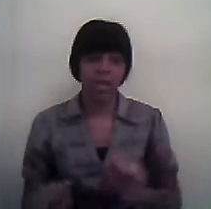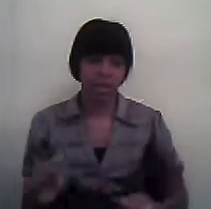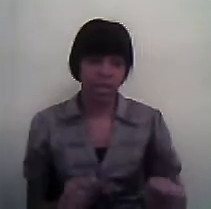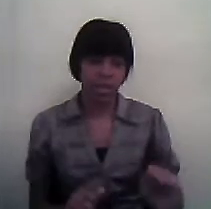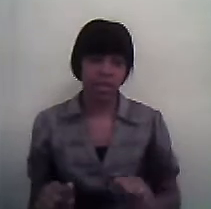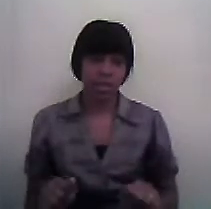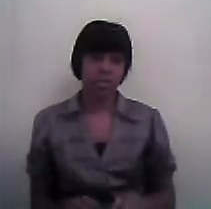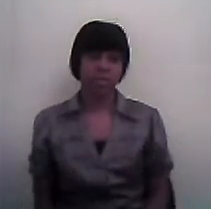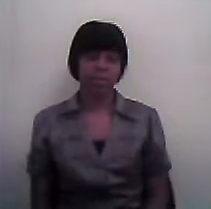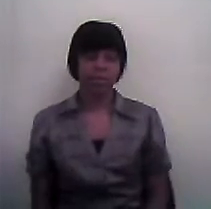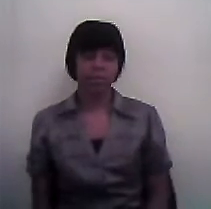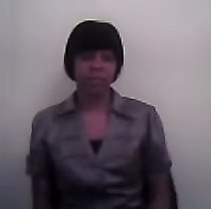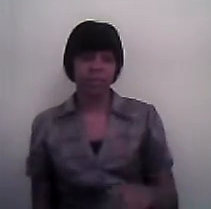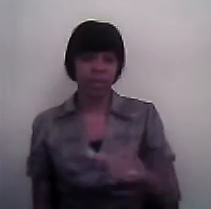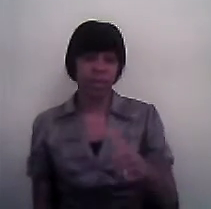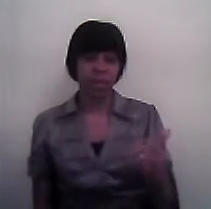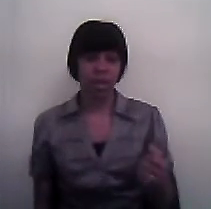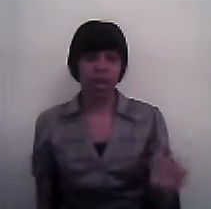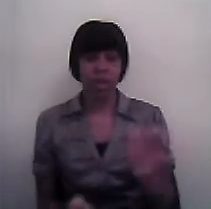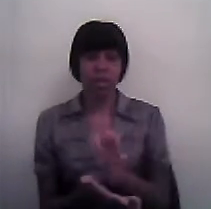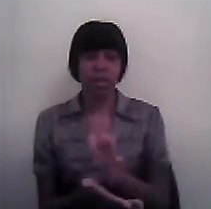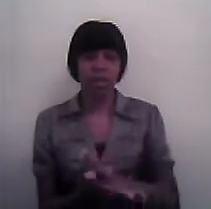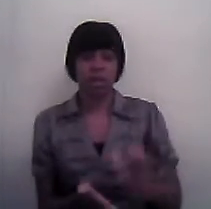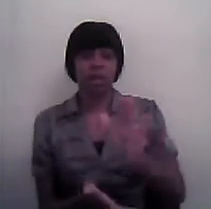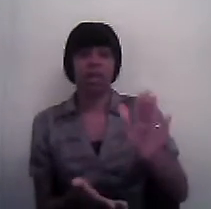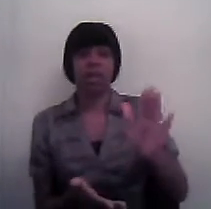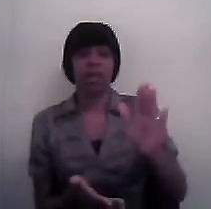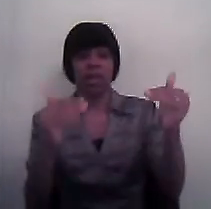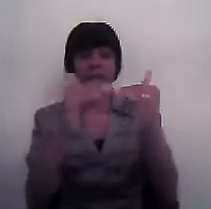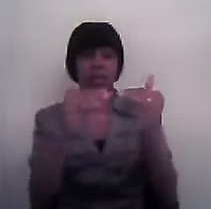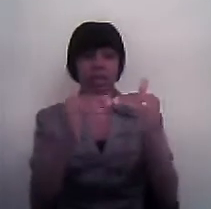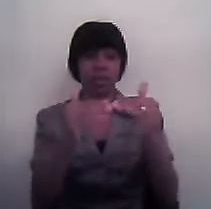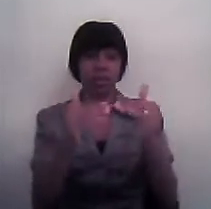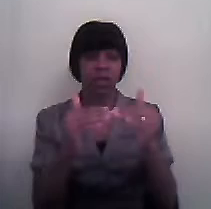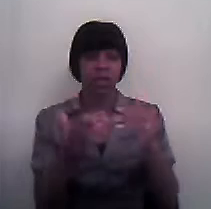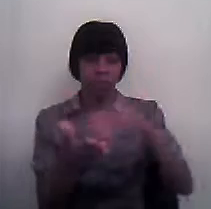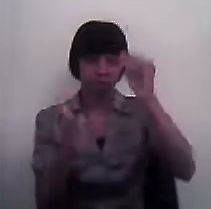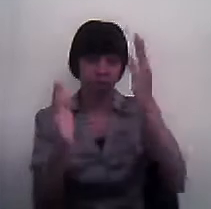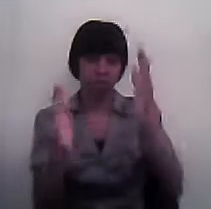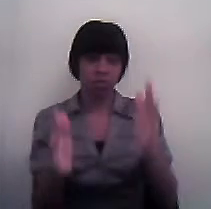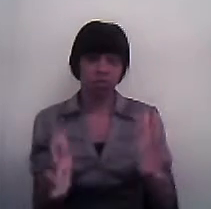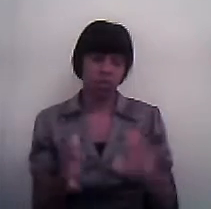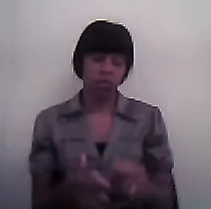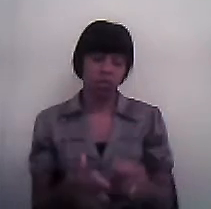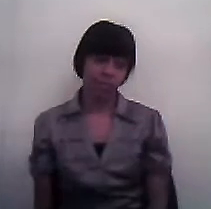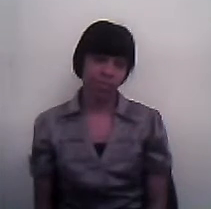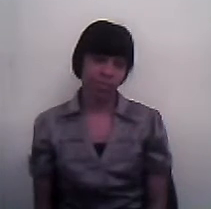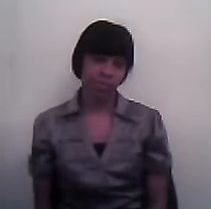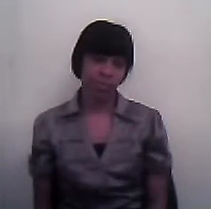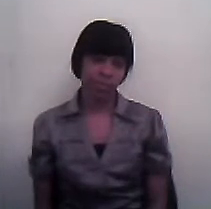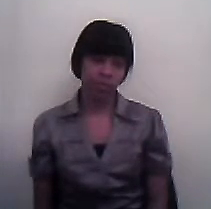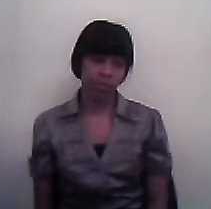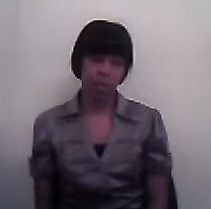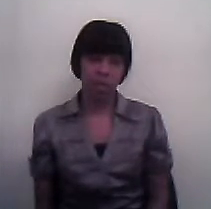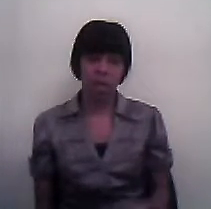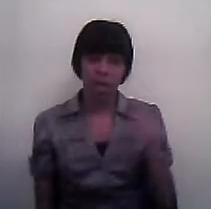school or middle school students. The key is to think about your reading and writing assignments as something